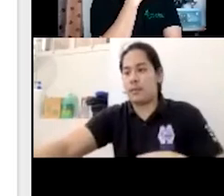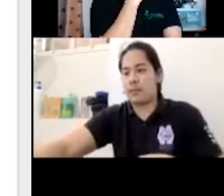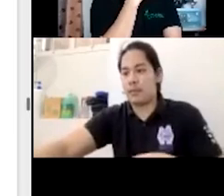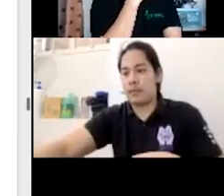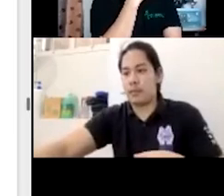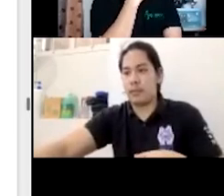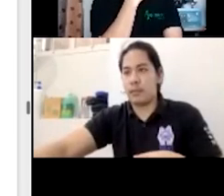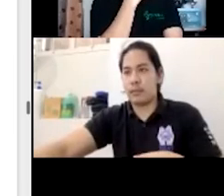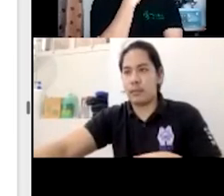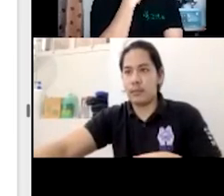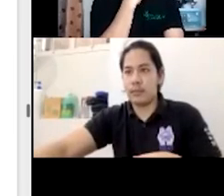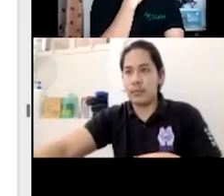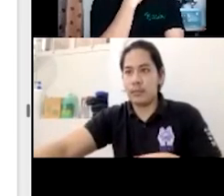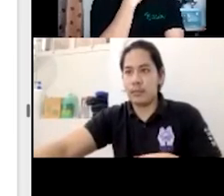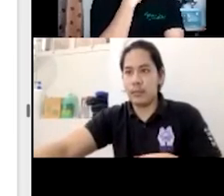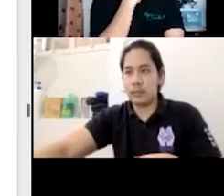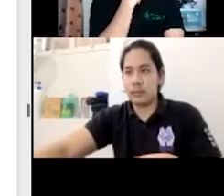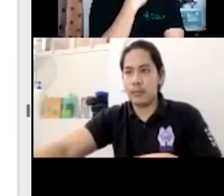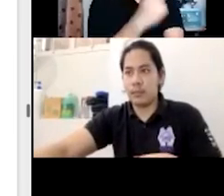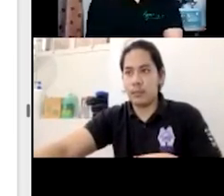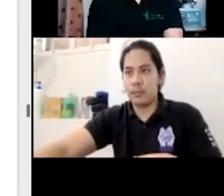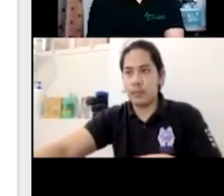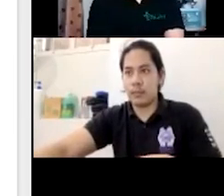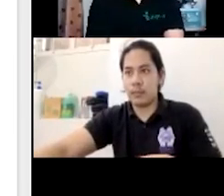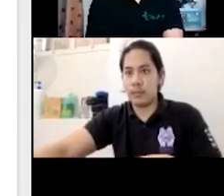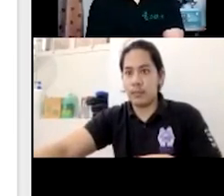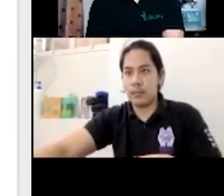both, right? So